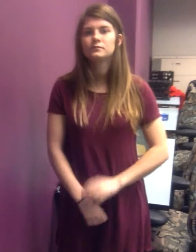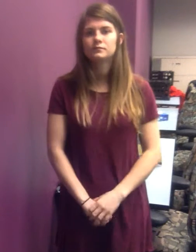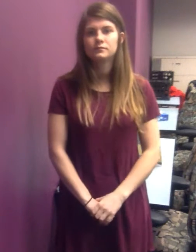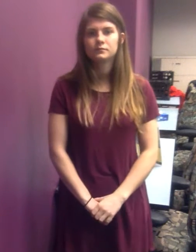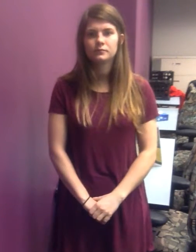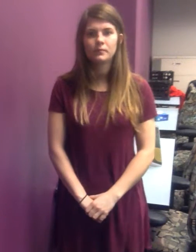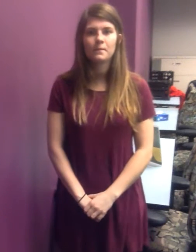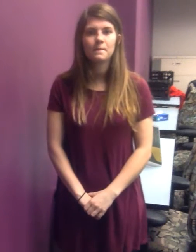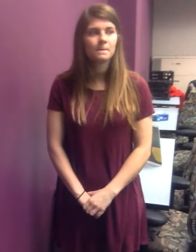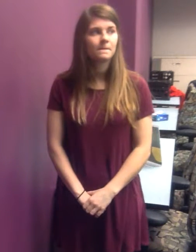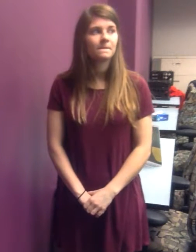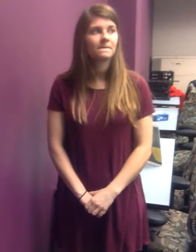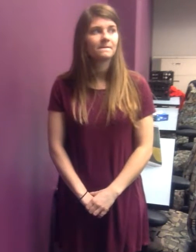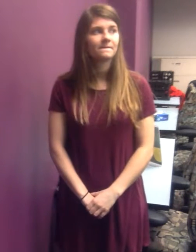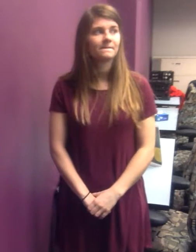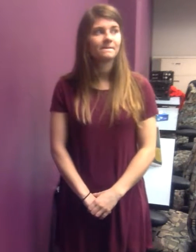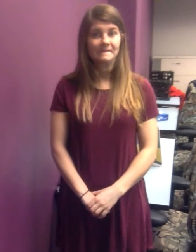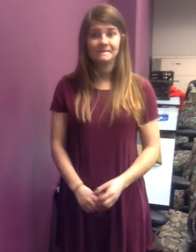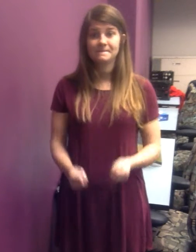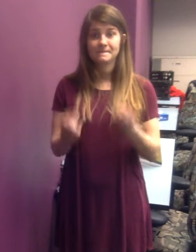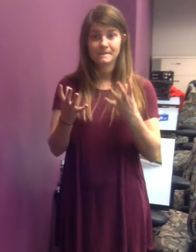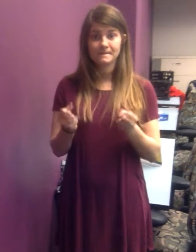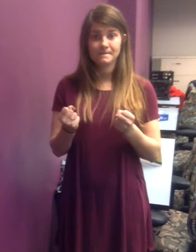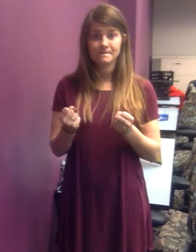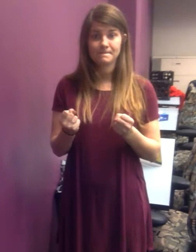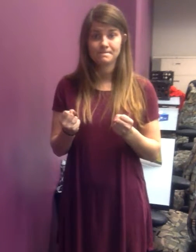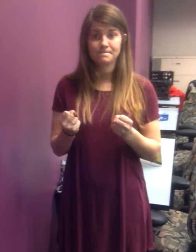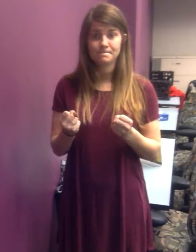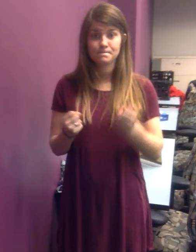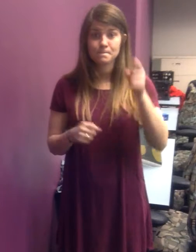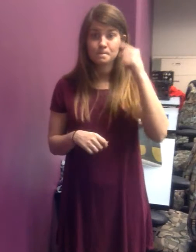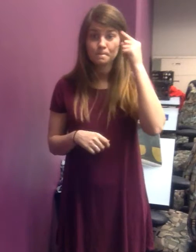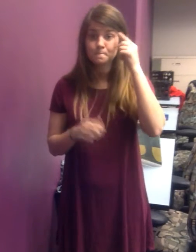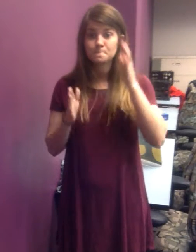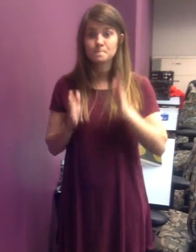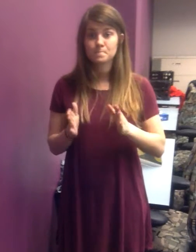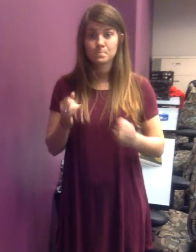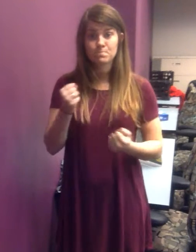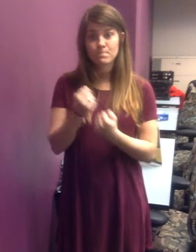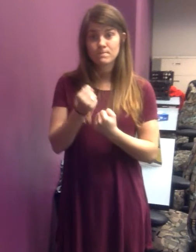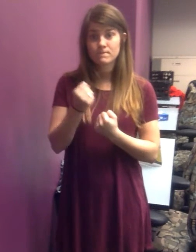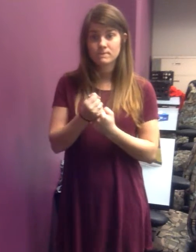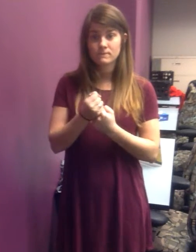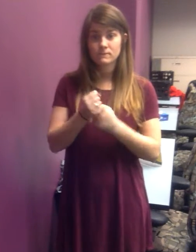legislation ended up being defeated. And there was nothing like a loss in an election to promote fear in the